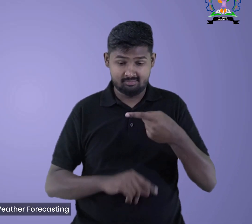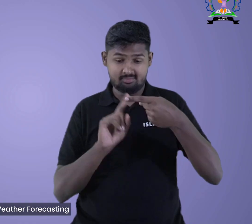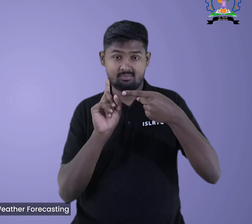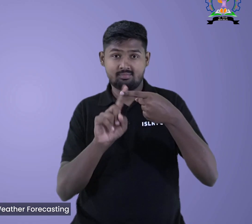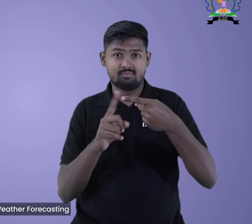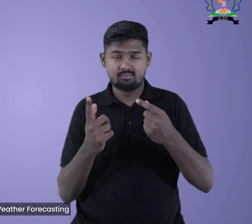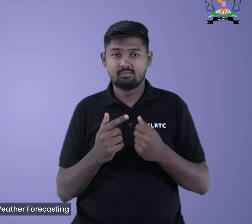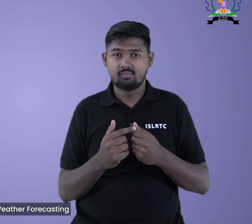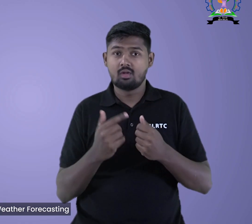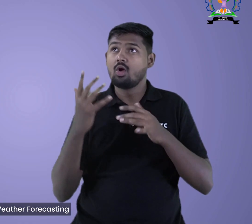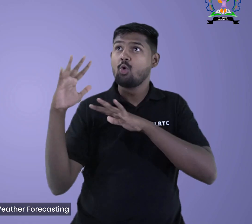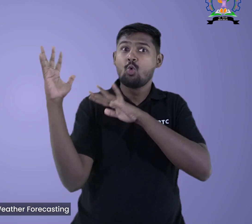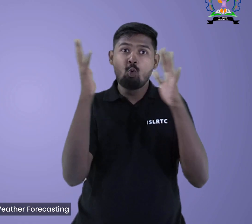First one, weather forecasting.